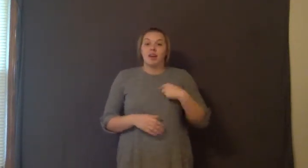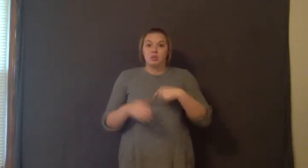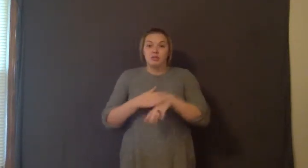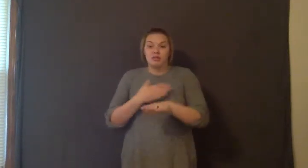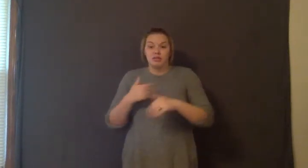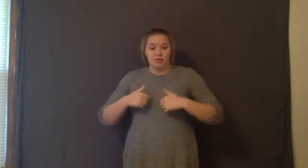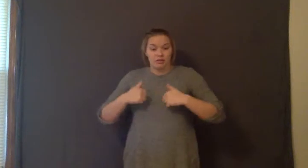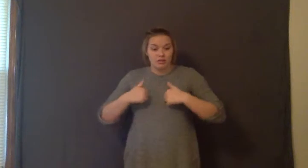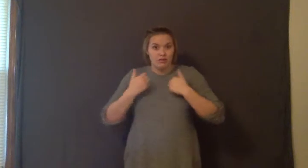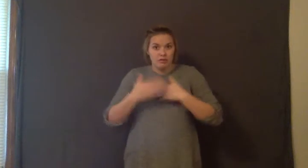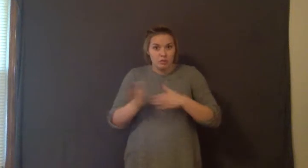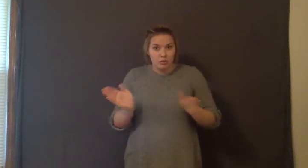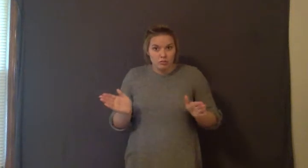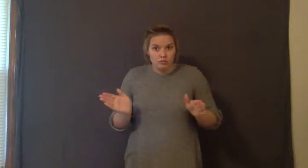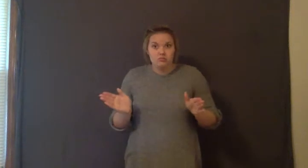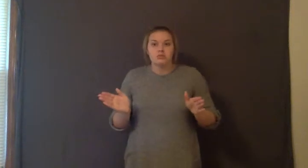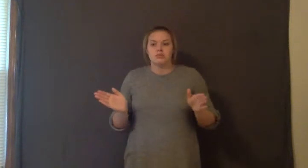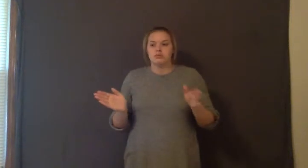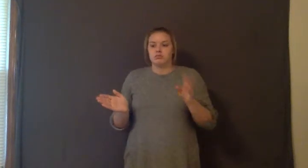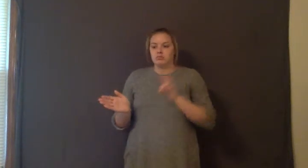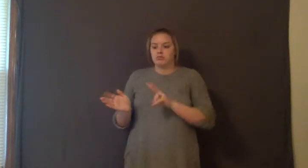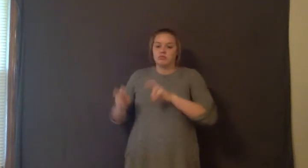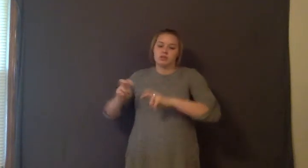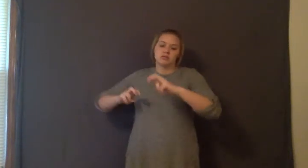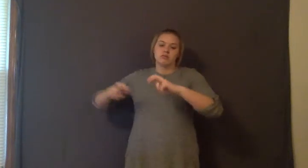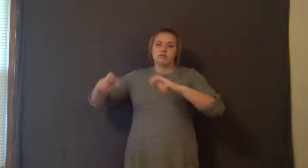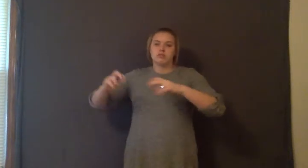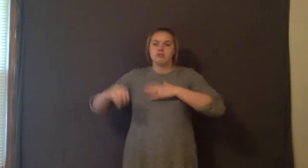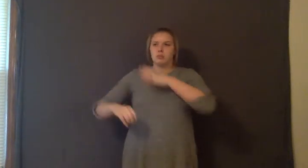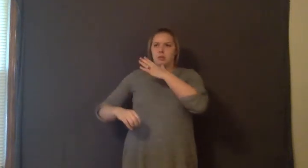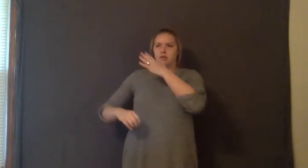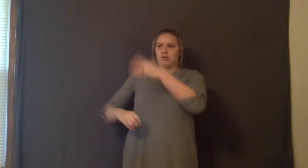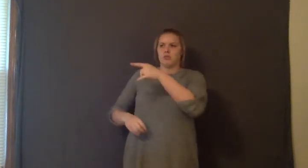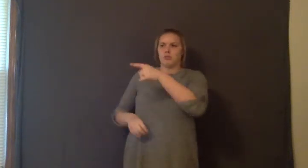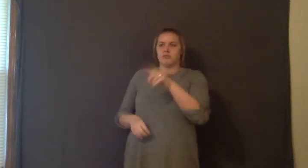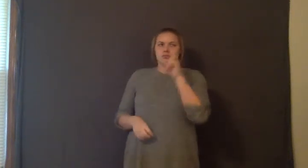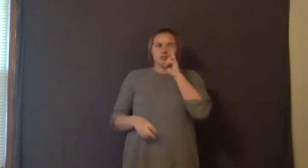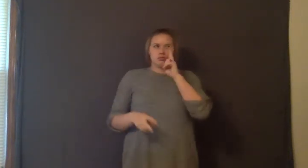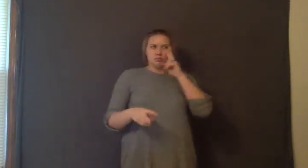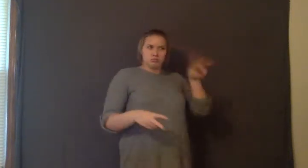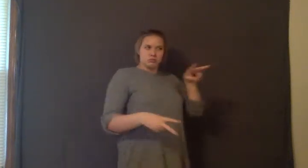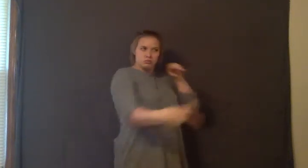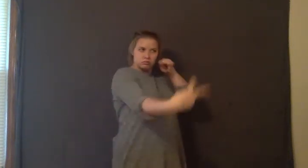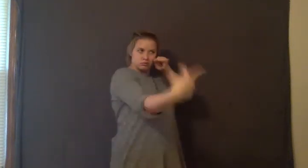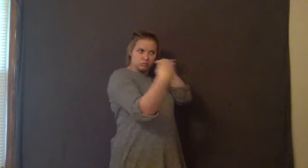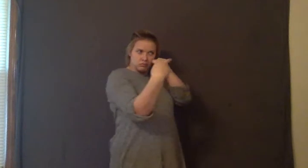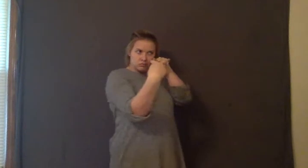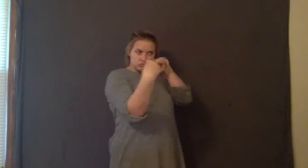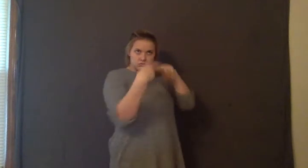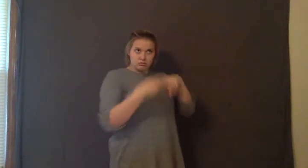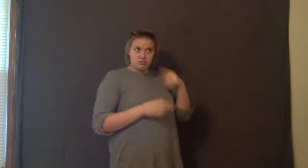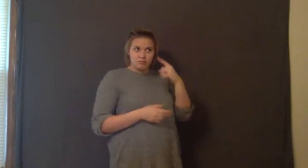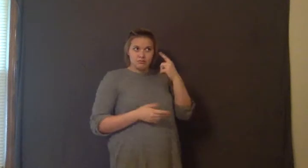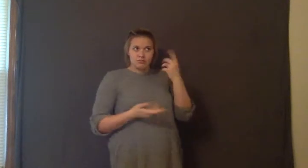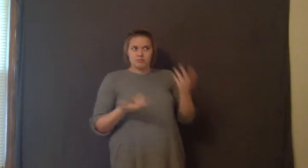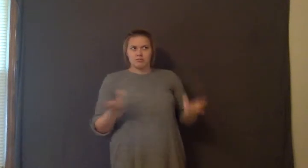around. And my grandmother was sitting across the room, staring at me. And at first, I thought we were playing a game. And I would look